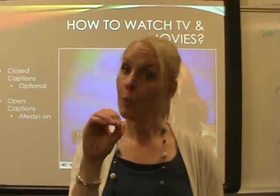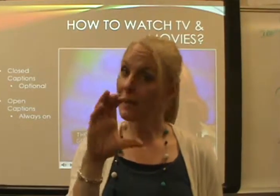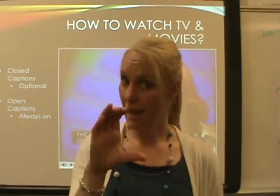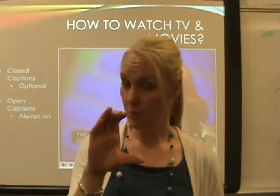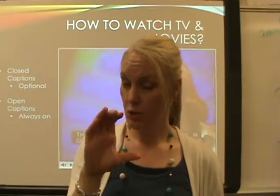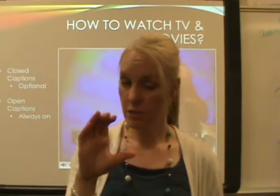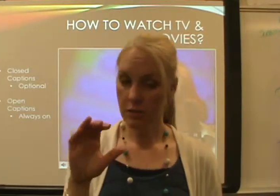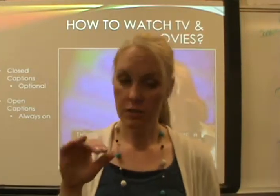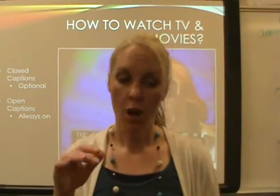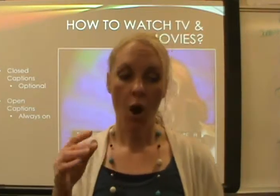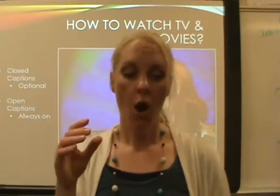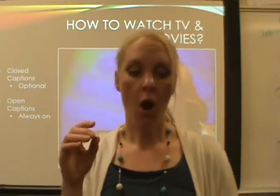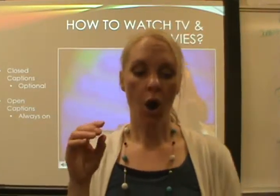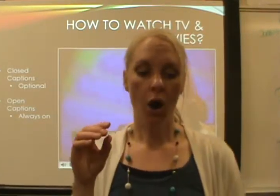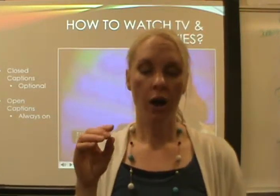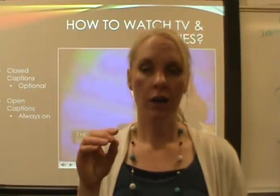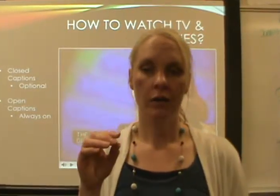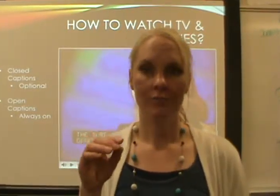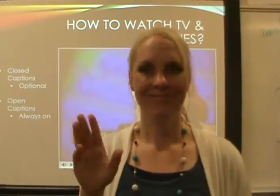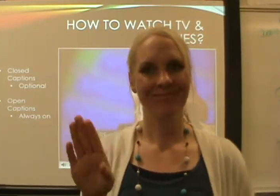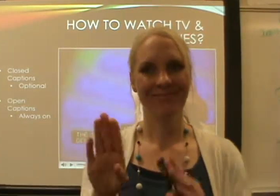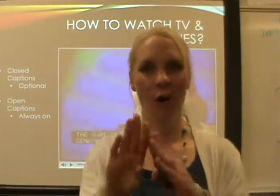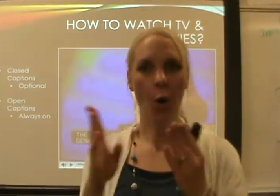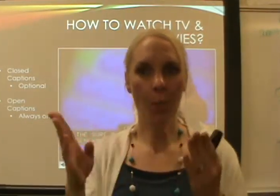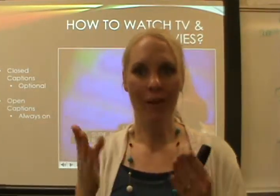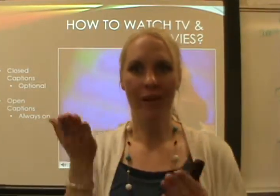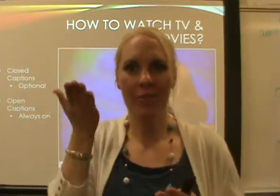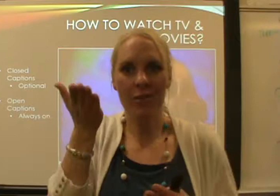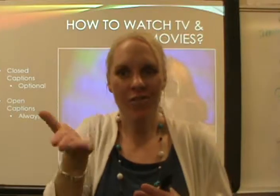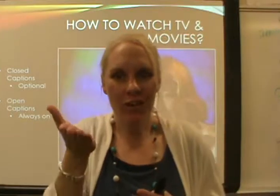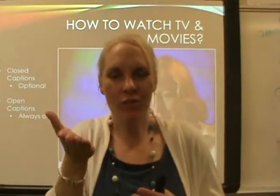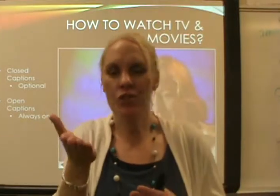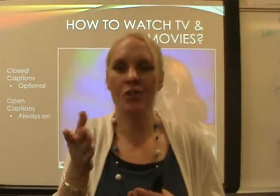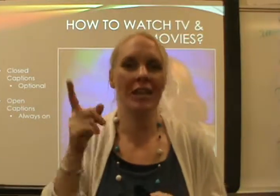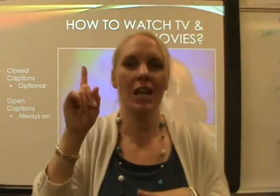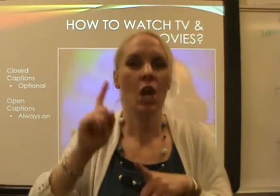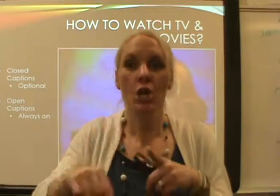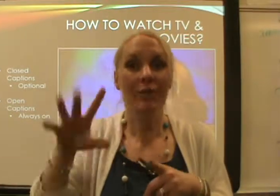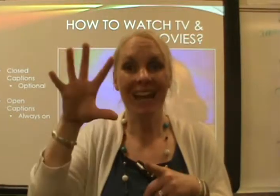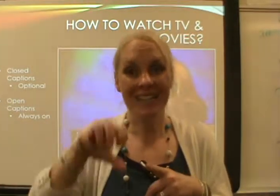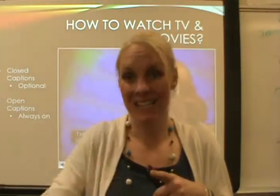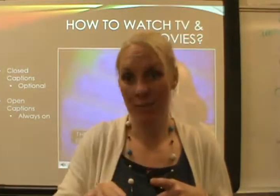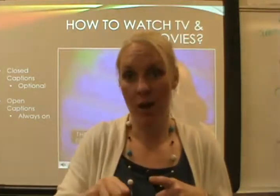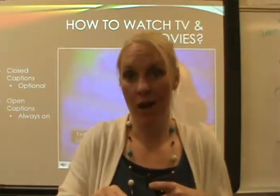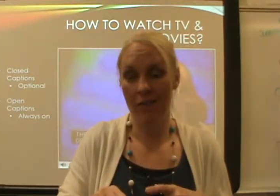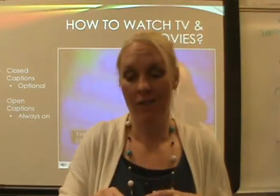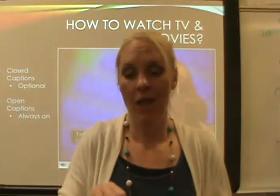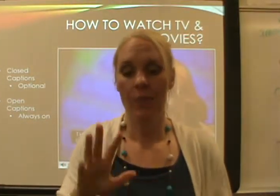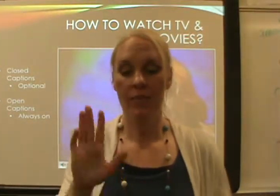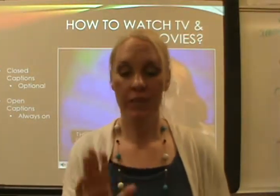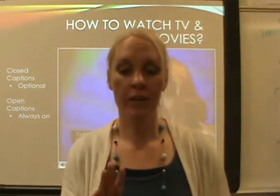Open captions are open. They're there on the screen. You can't take them off. They're